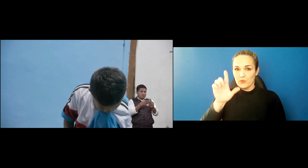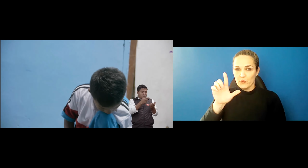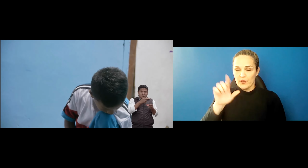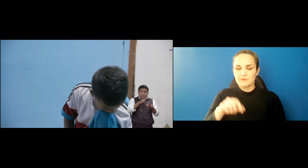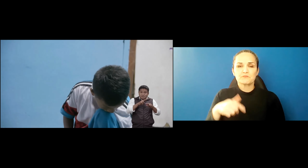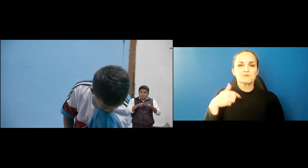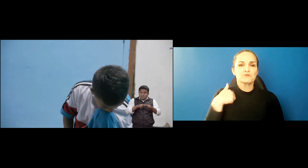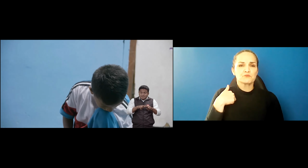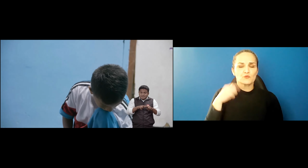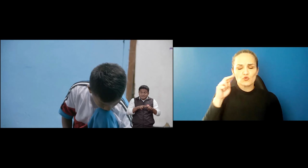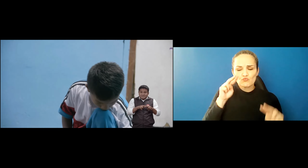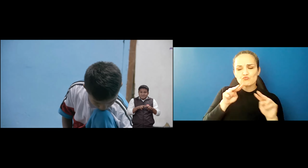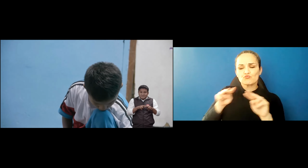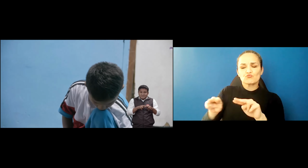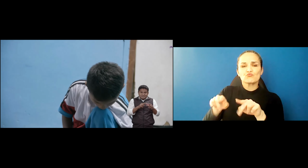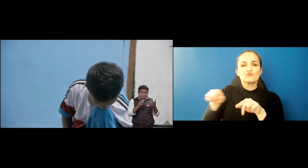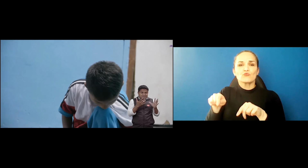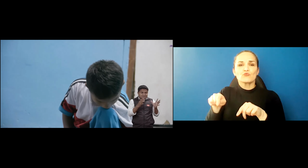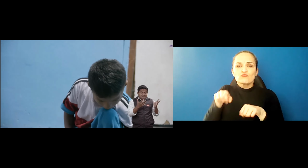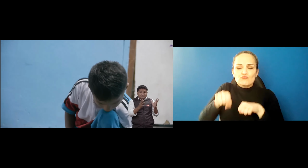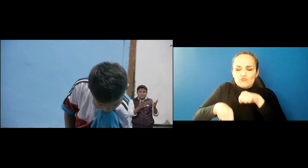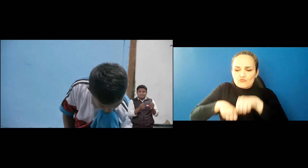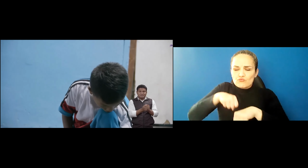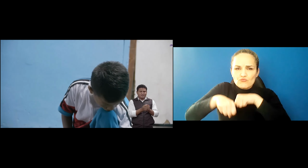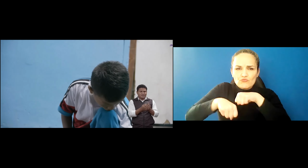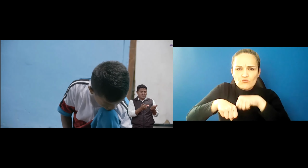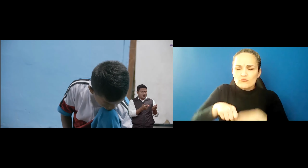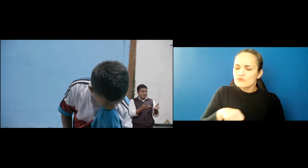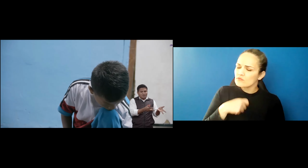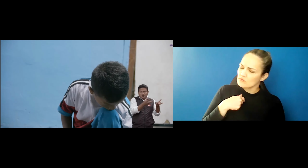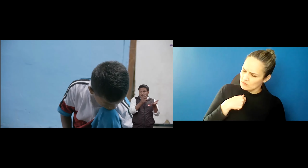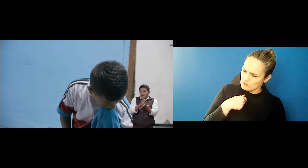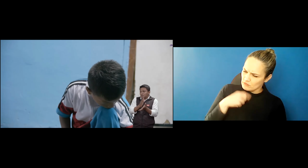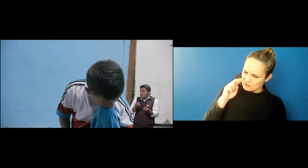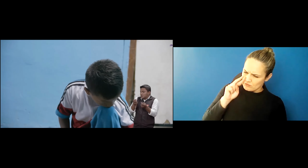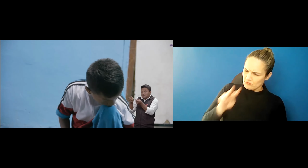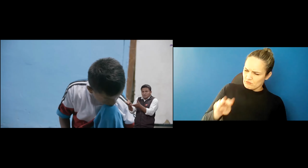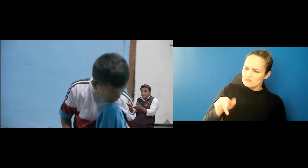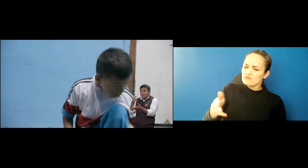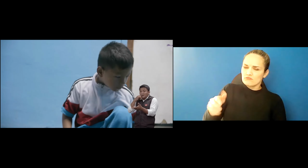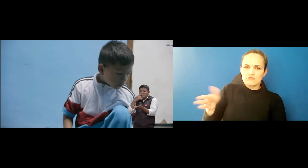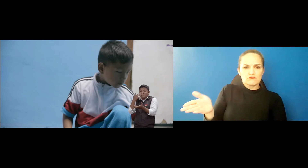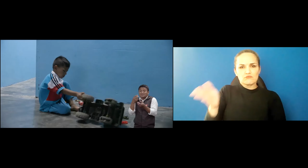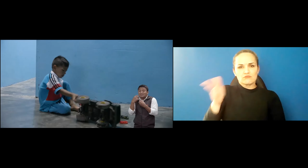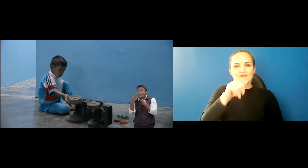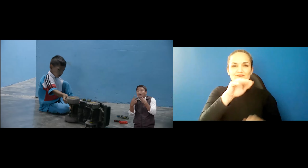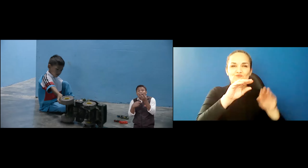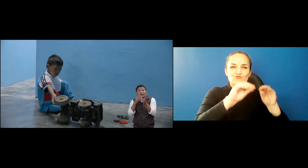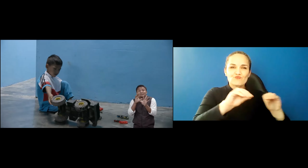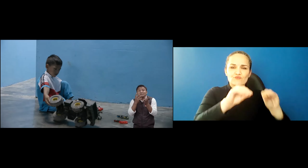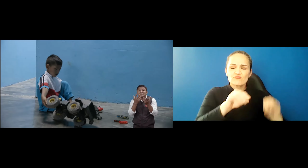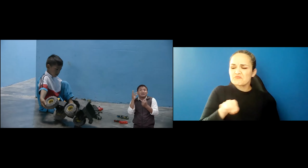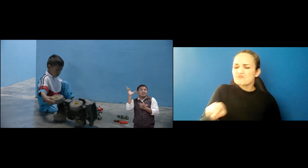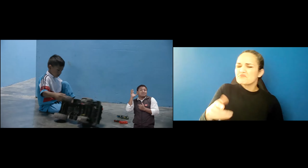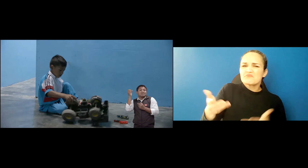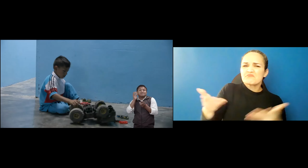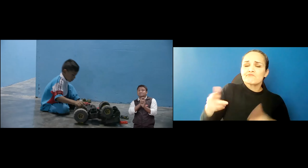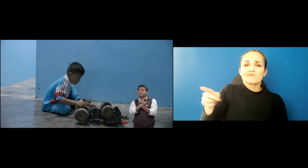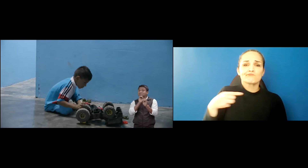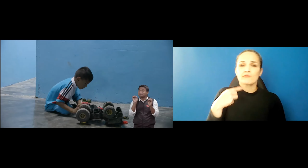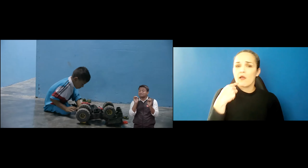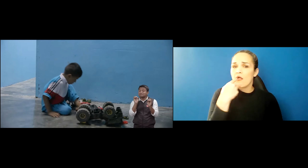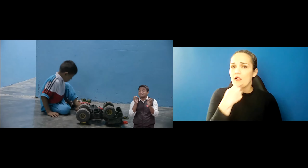I discovered this when he was already sitting down. I took him to